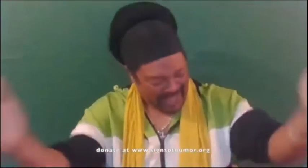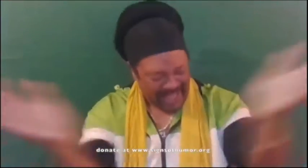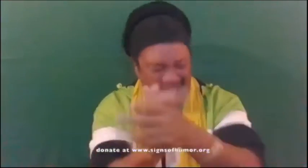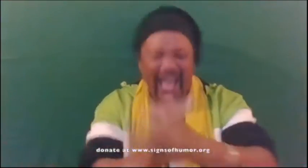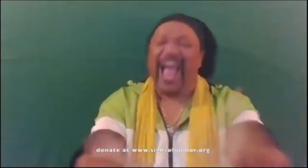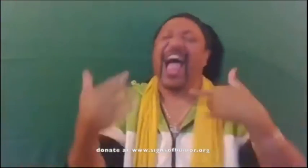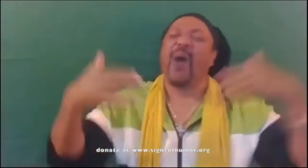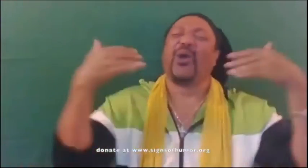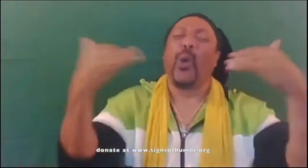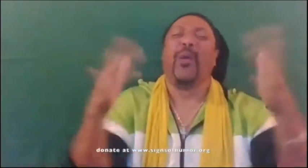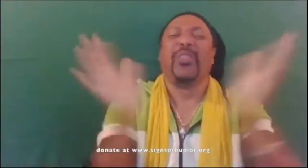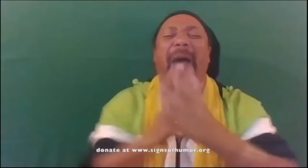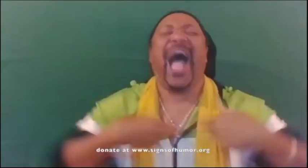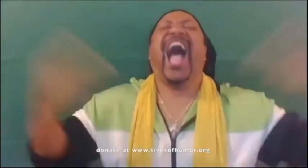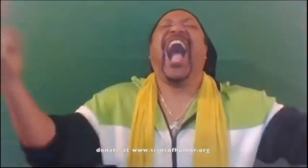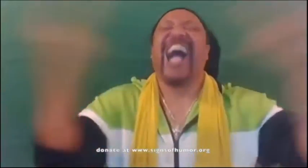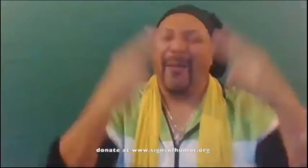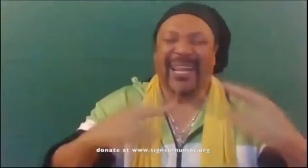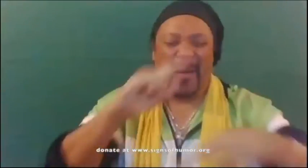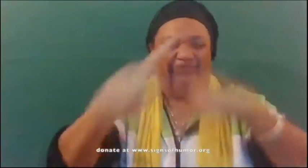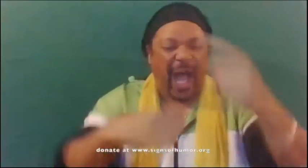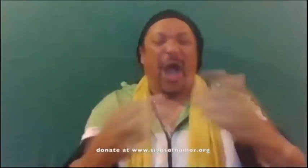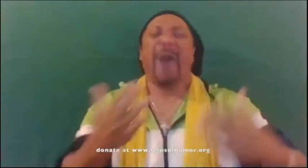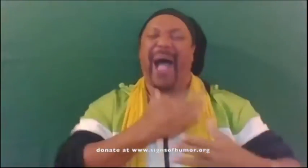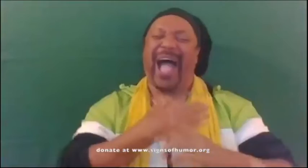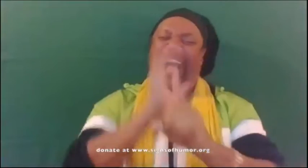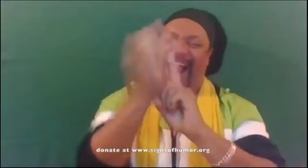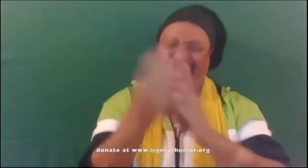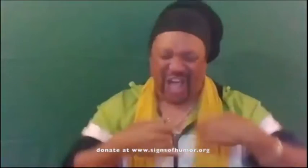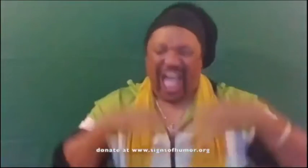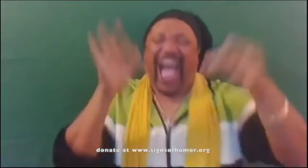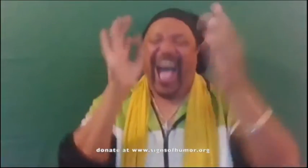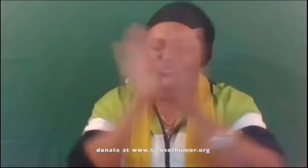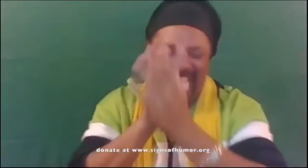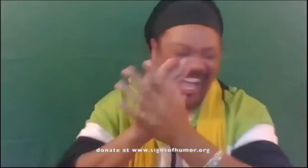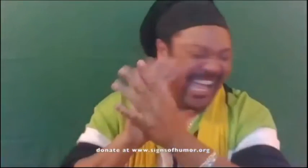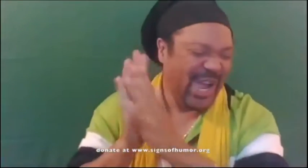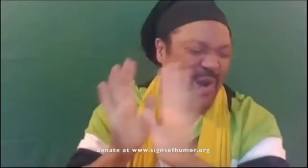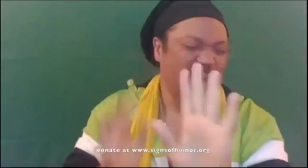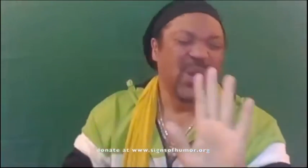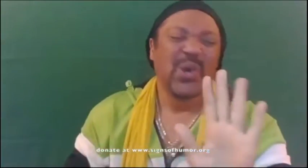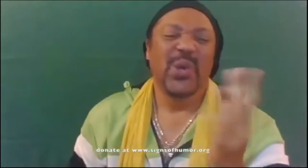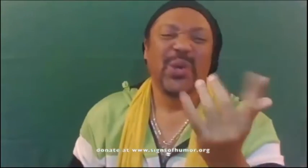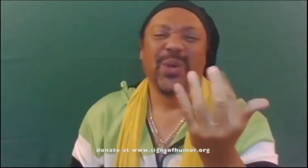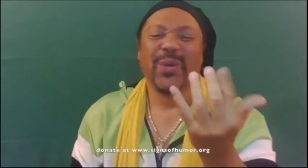building. So I'm just gonna go ahead, let you know a little bit about my culture.